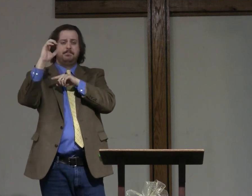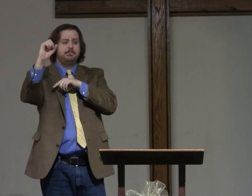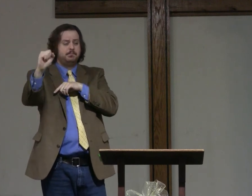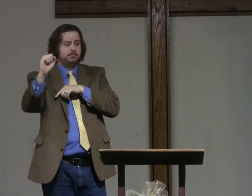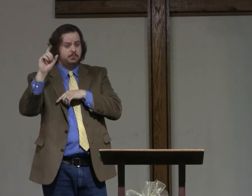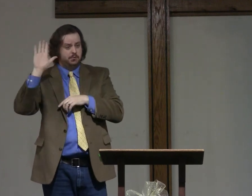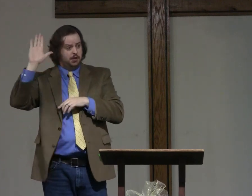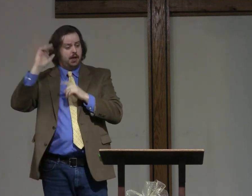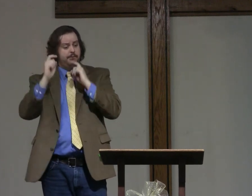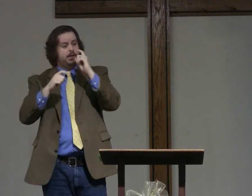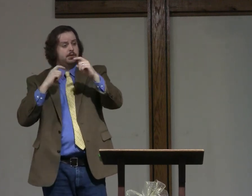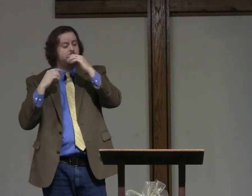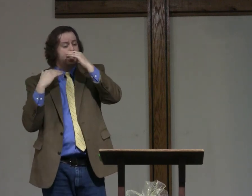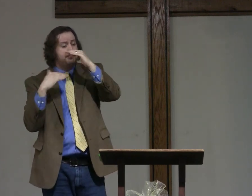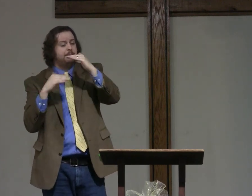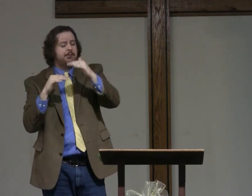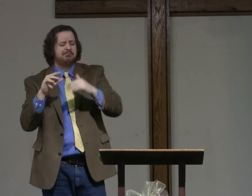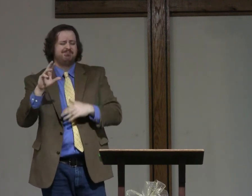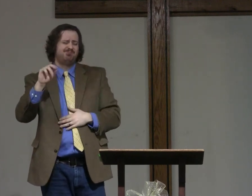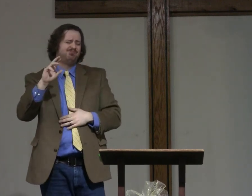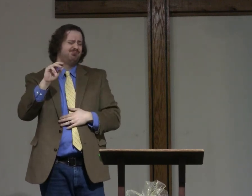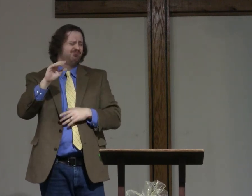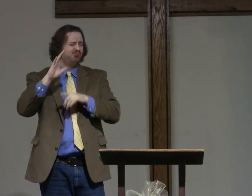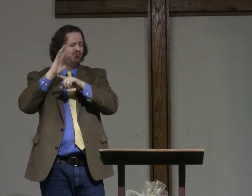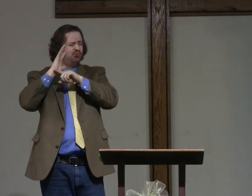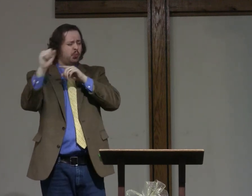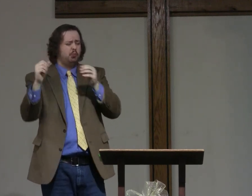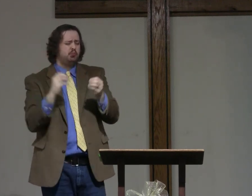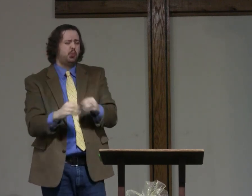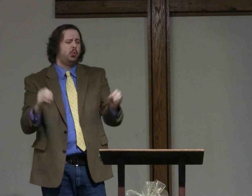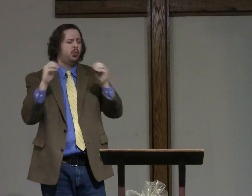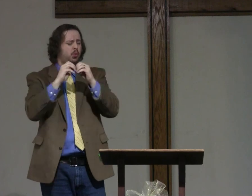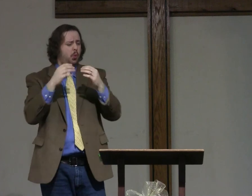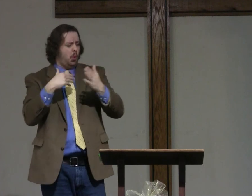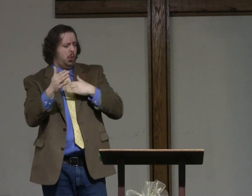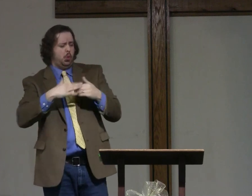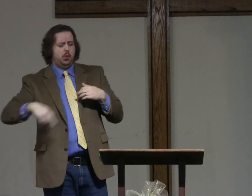God's gift surpasses all. It has no limits.